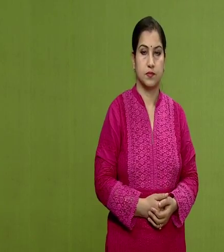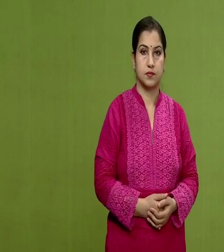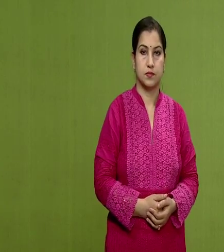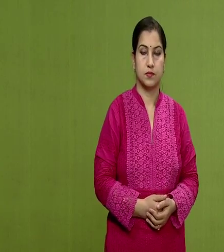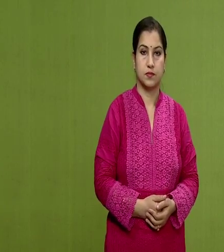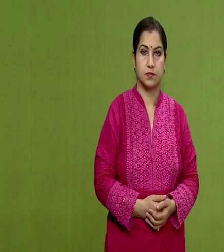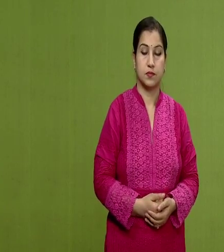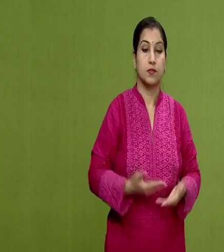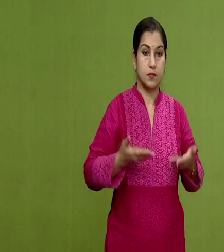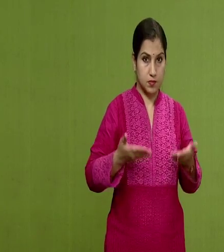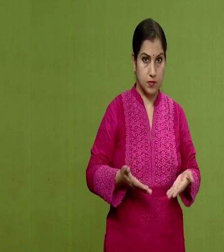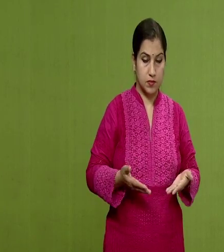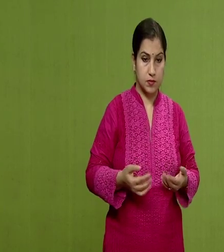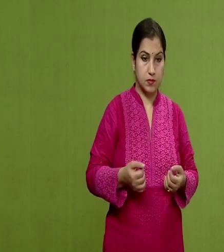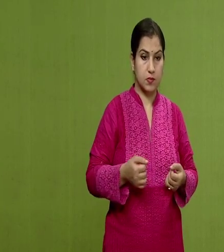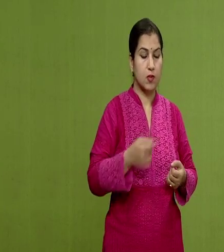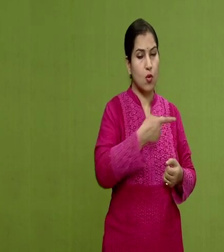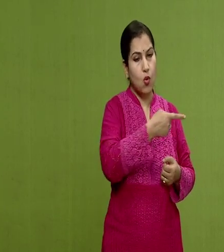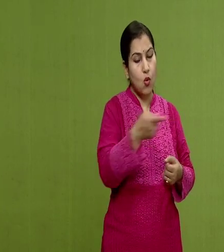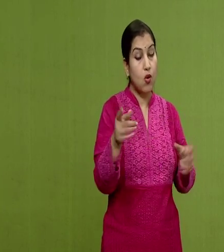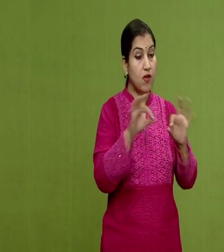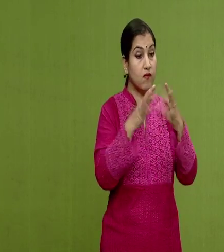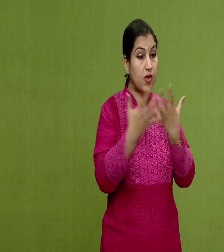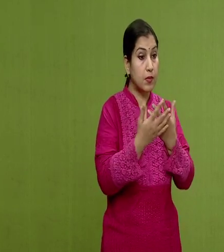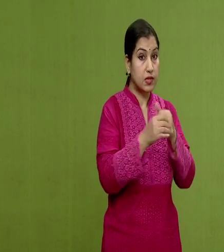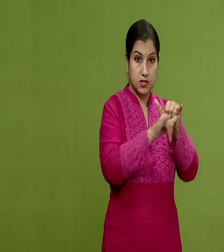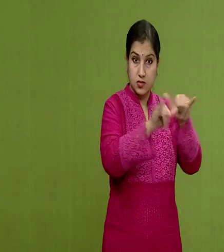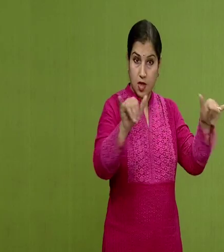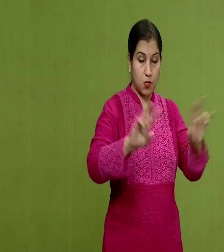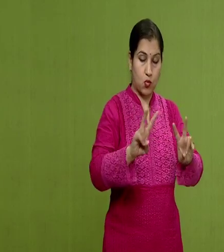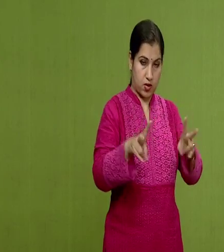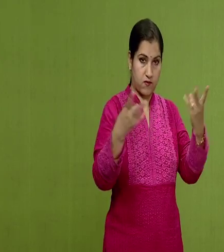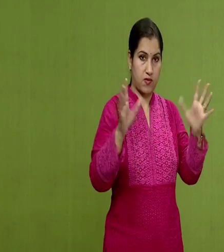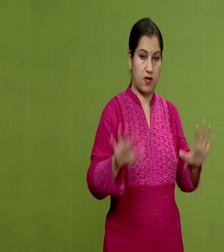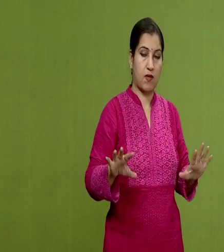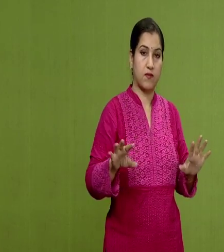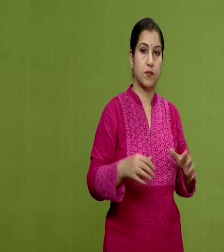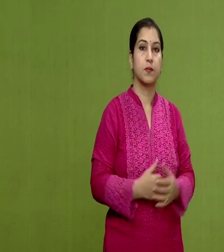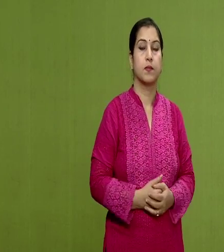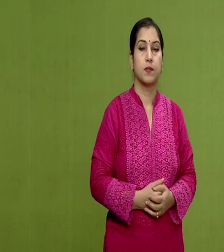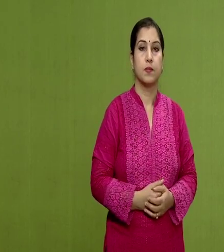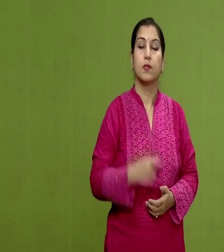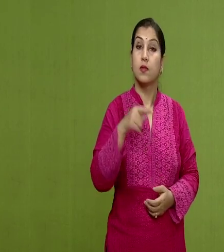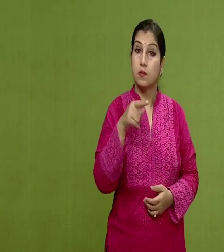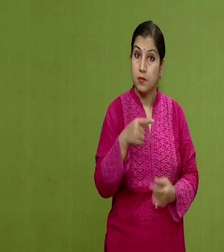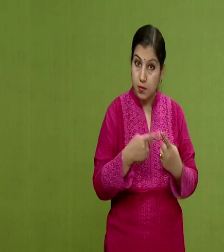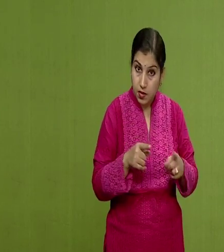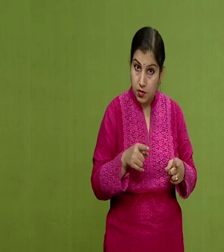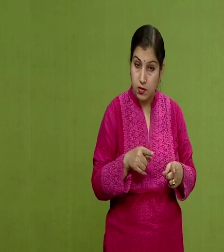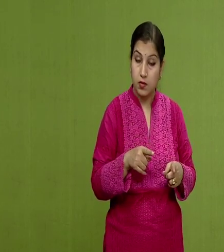Since every family is different in different aspects, but basic